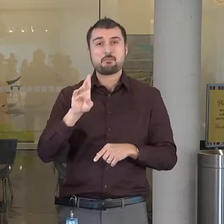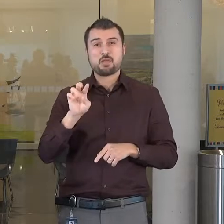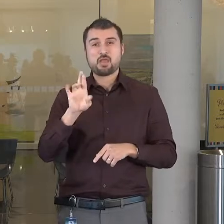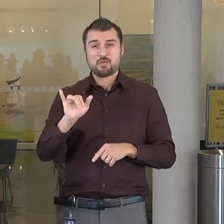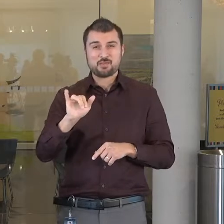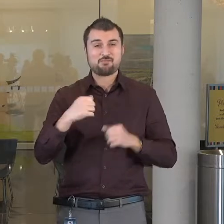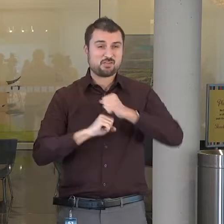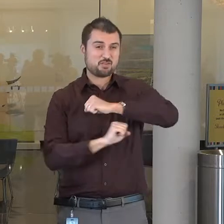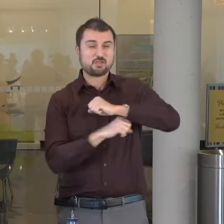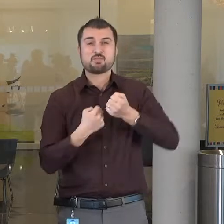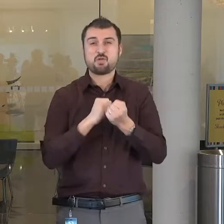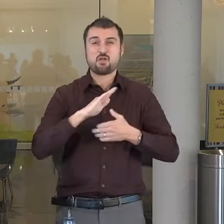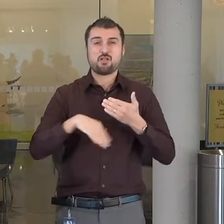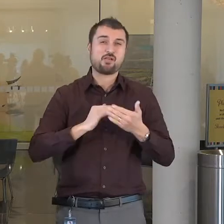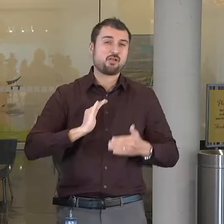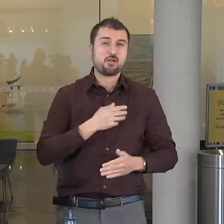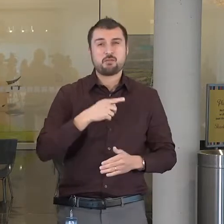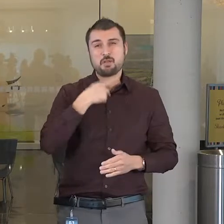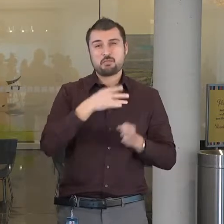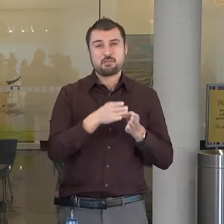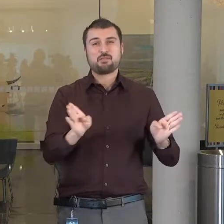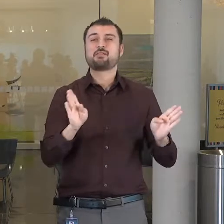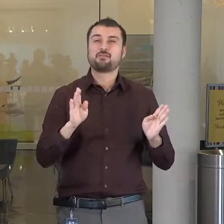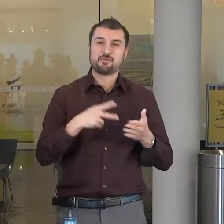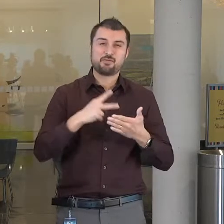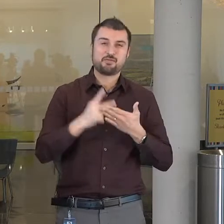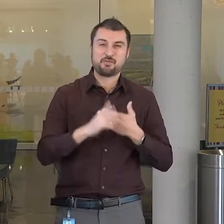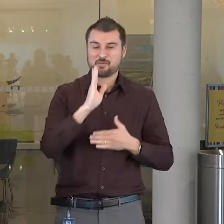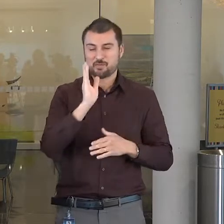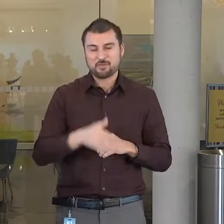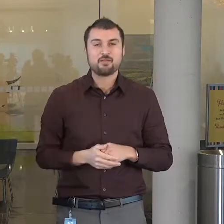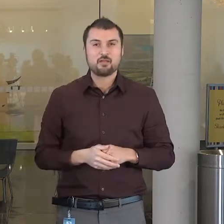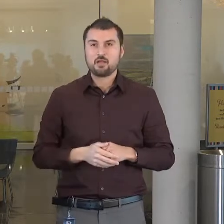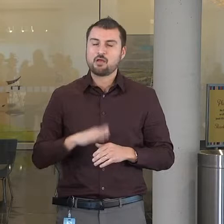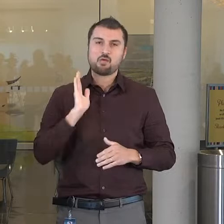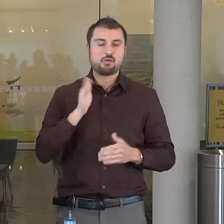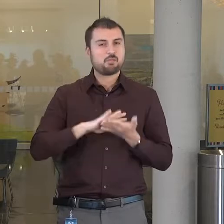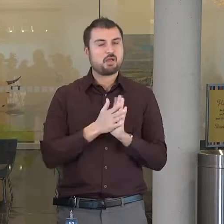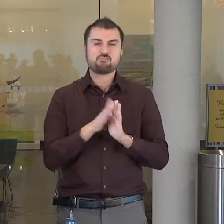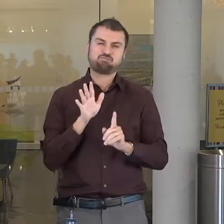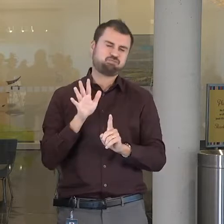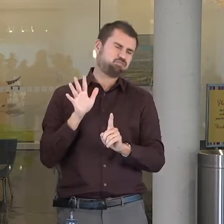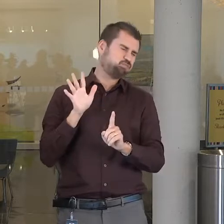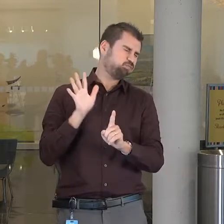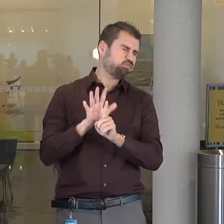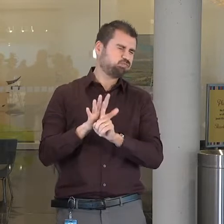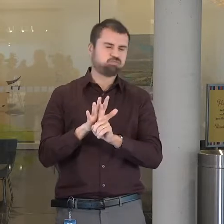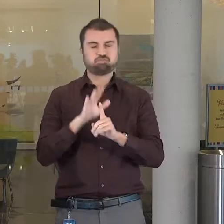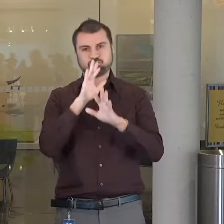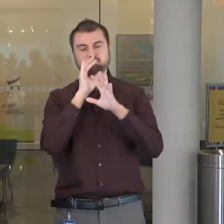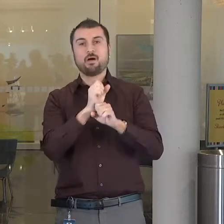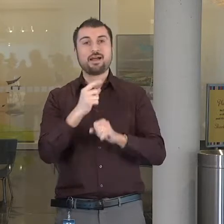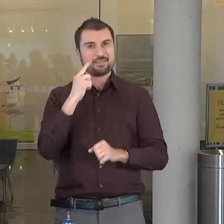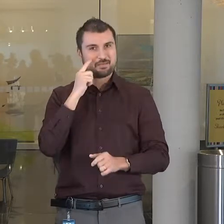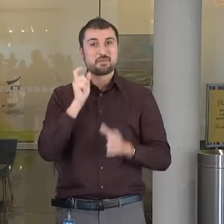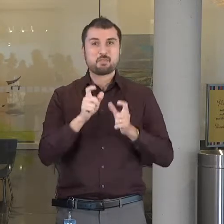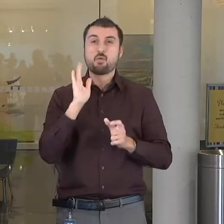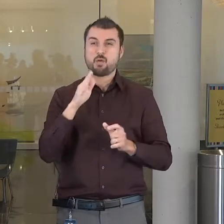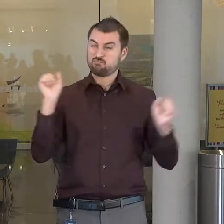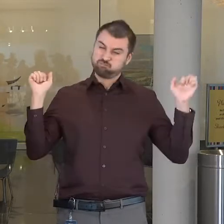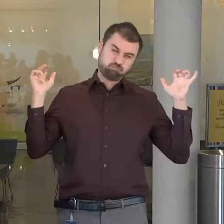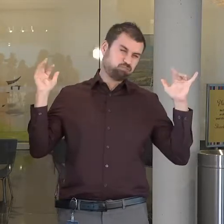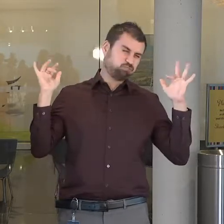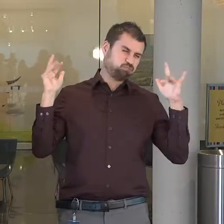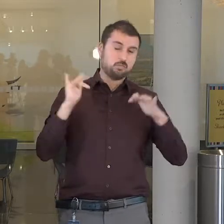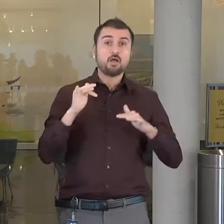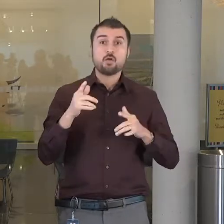support all our public programs. So it's going to be a super hit. I think there's going to be a snowball effect. People are going to come. They're going